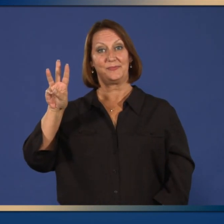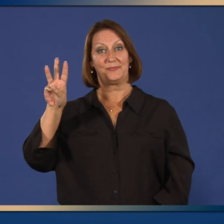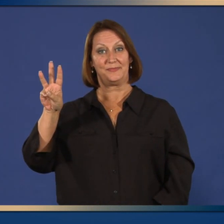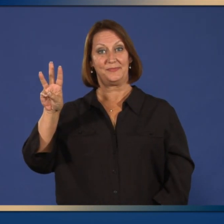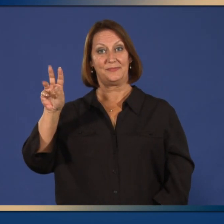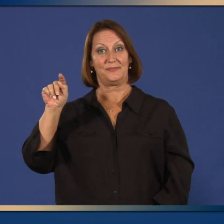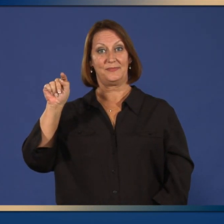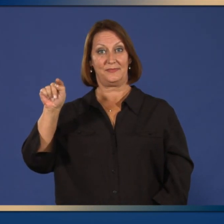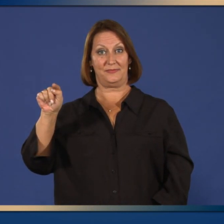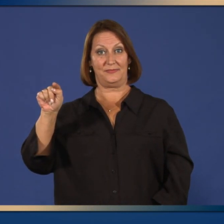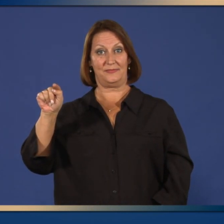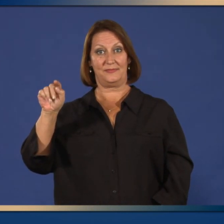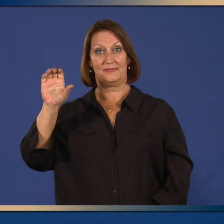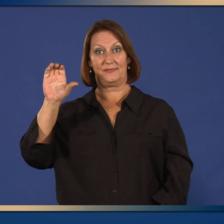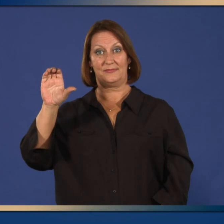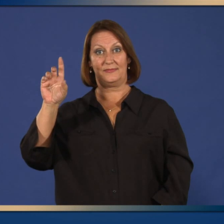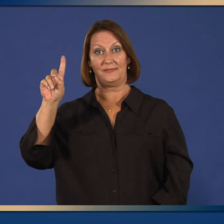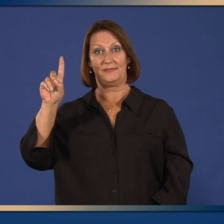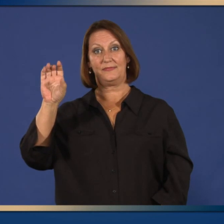at